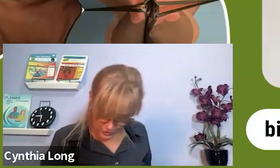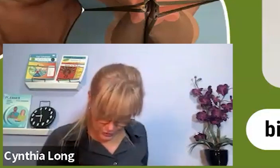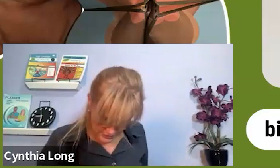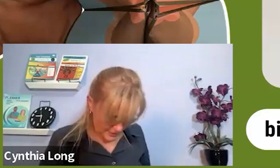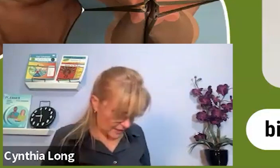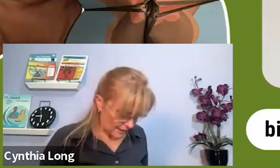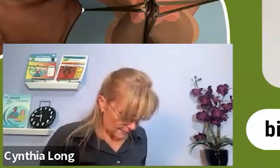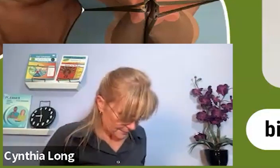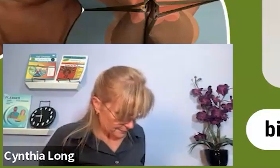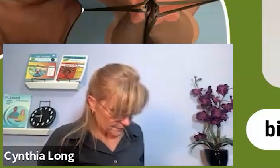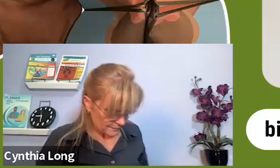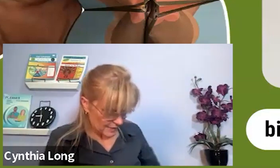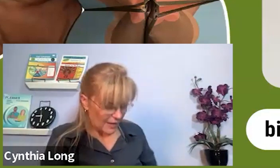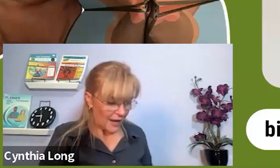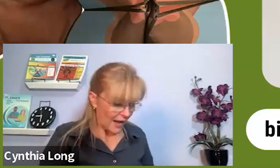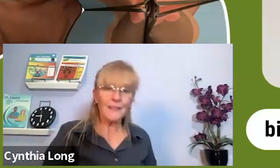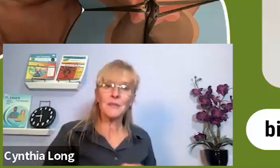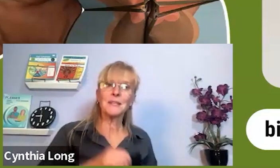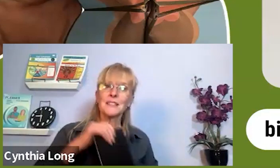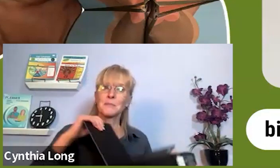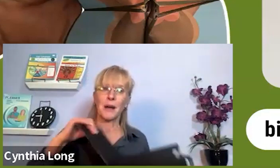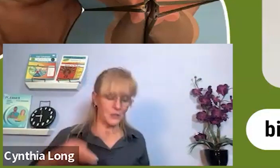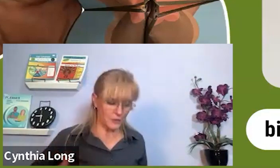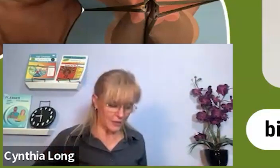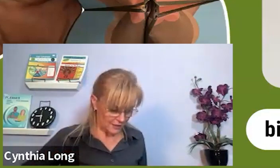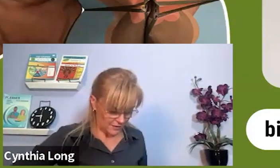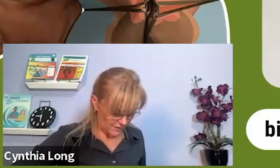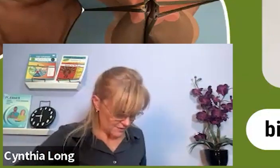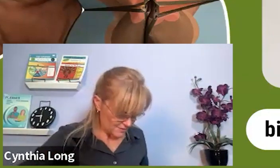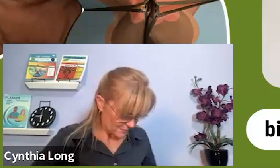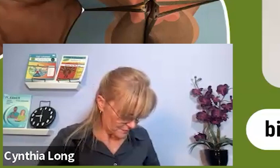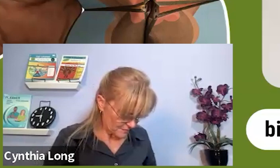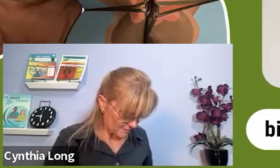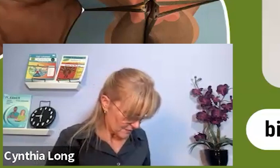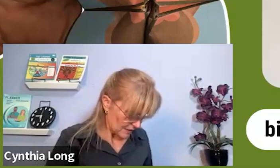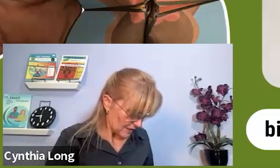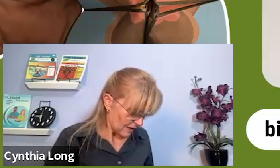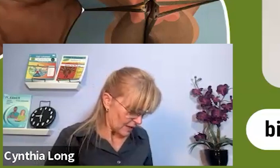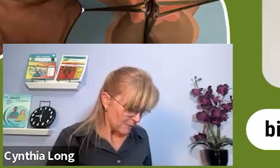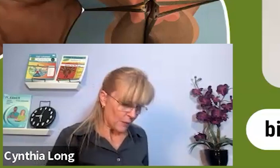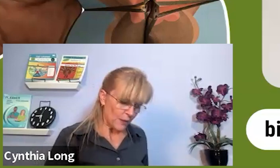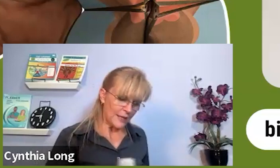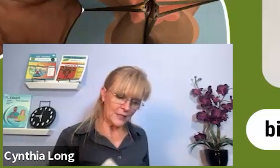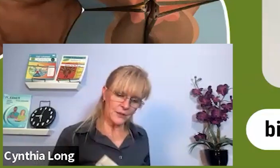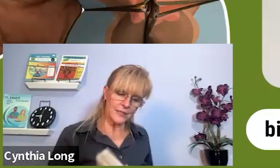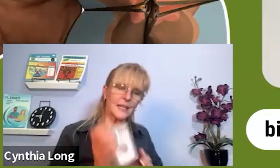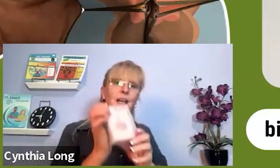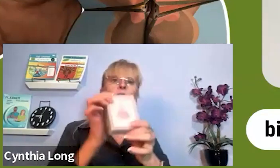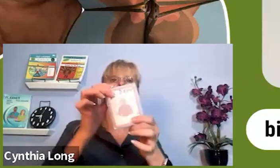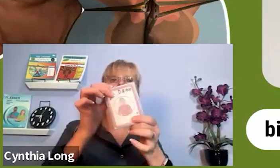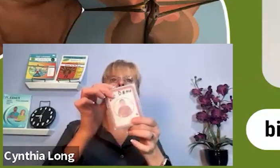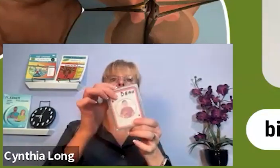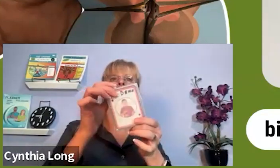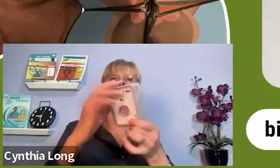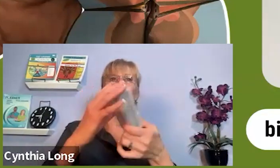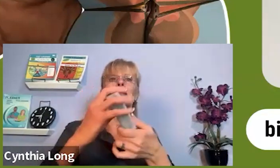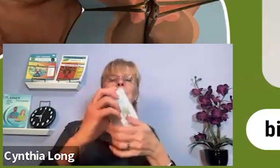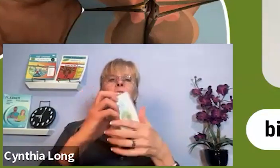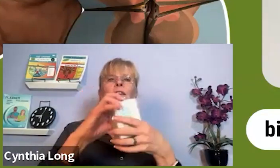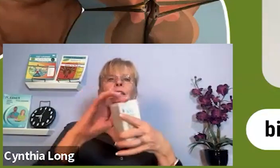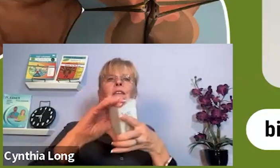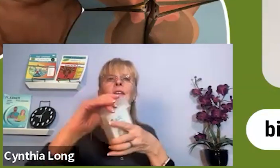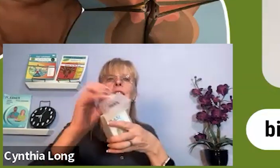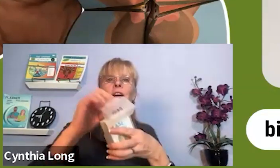out to show you the game. I have them in this box right here. And by the way, these are the deck of cards. I keep